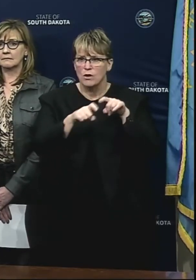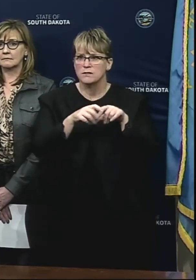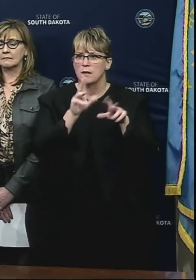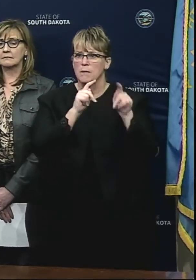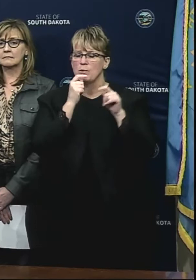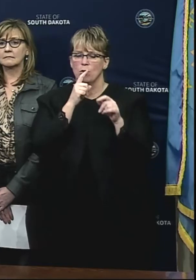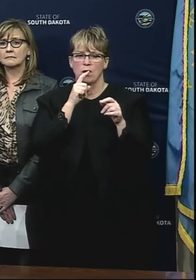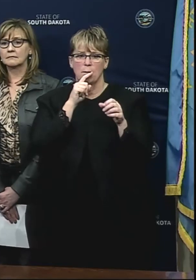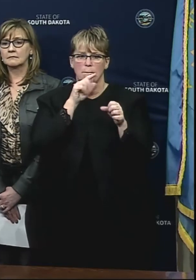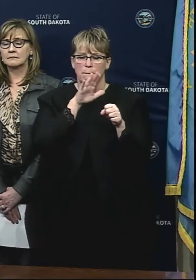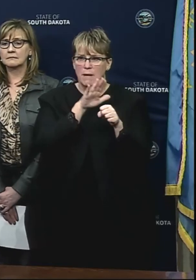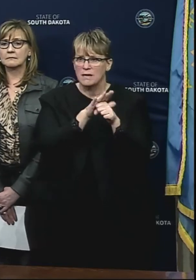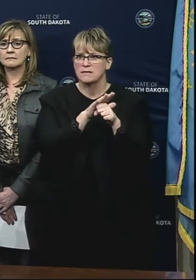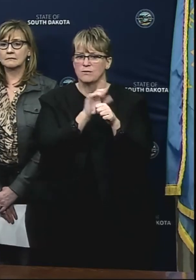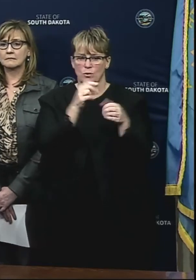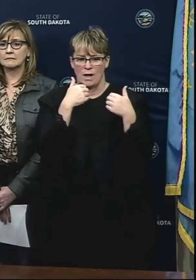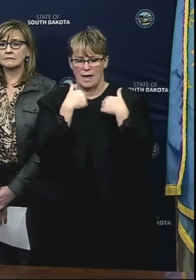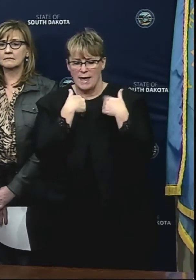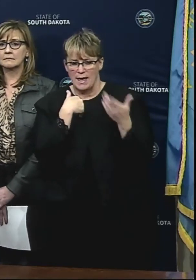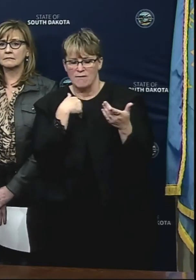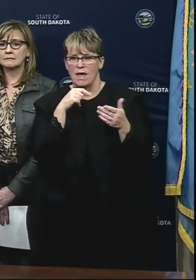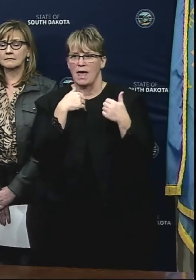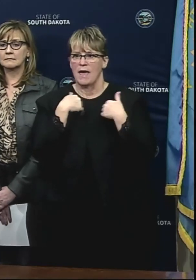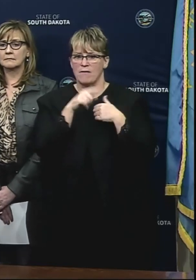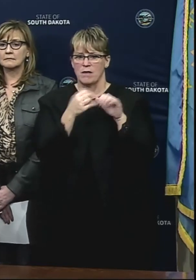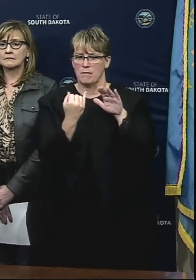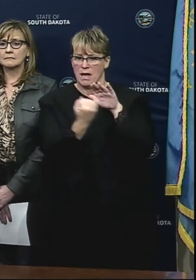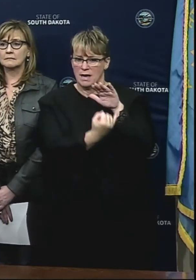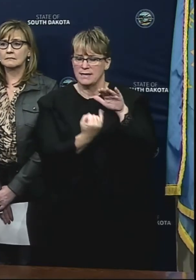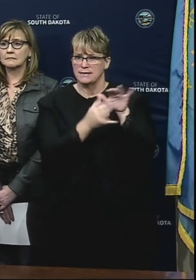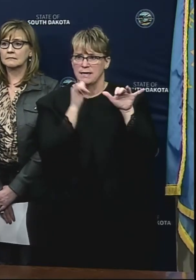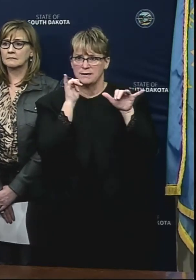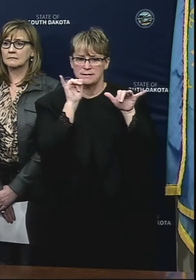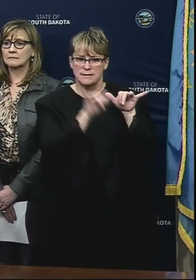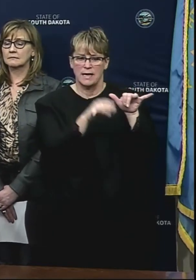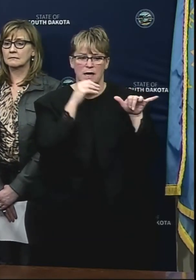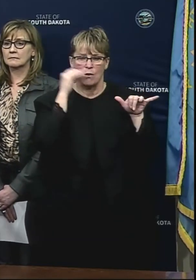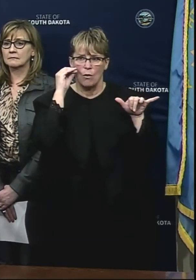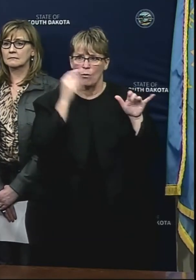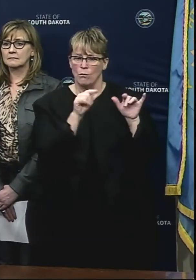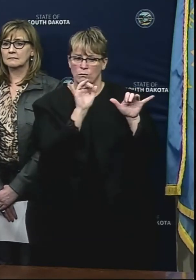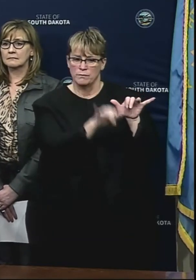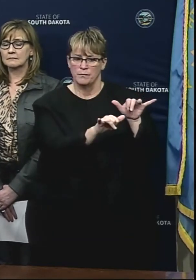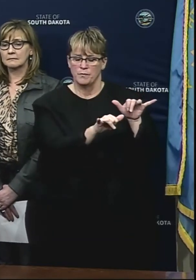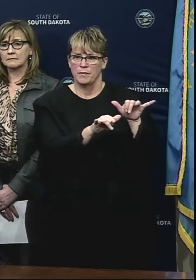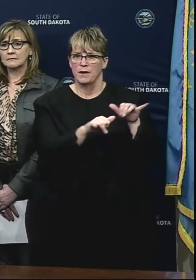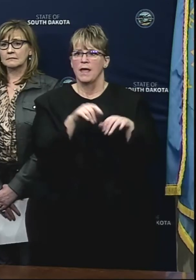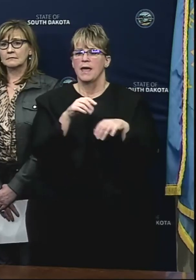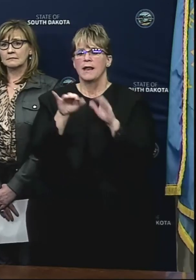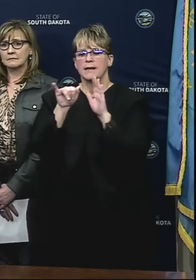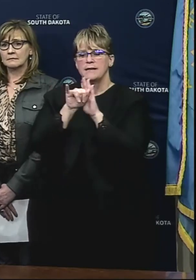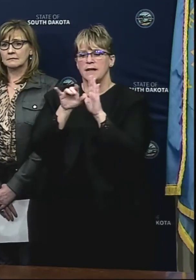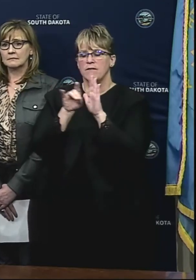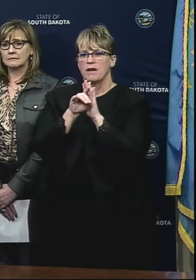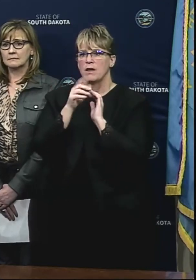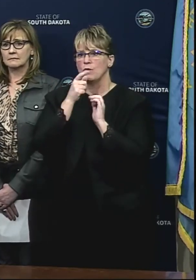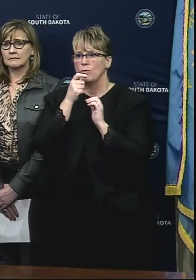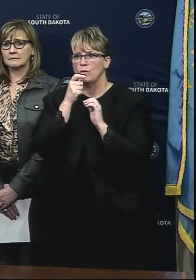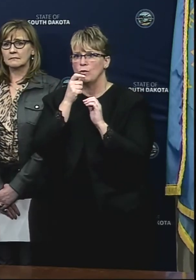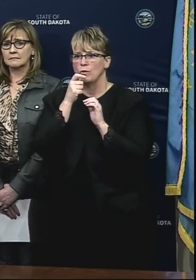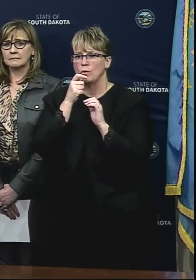testing positive and having them isolate to home, and then identifying those close contacts, which is